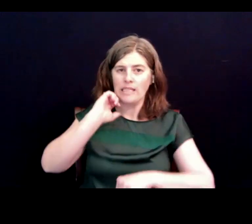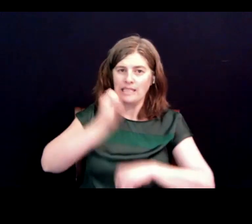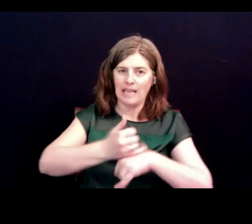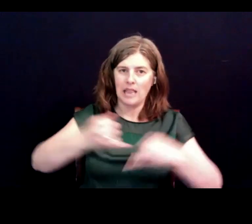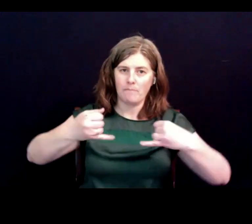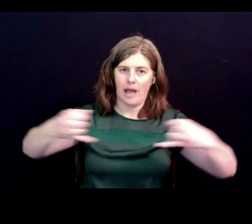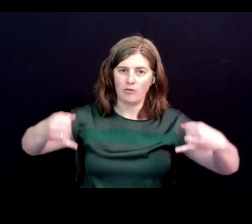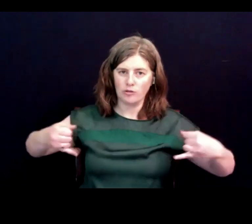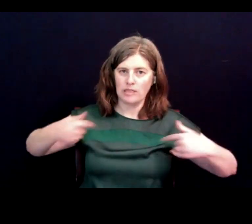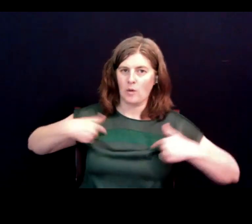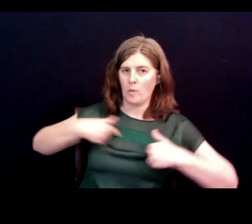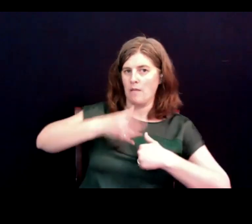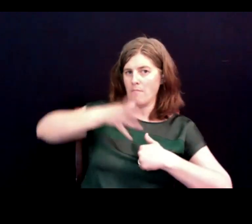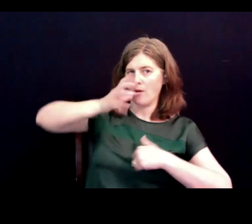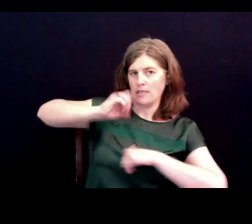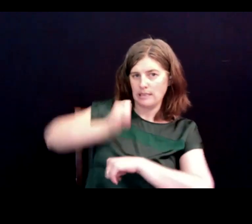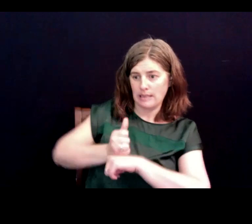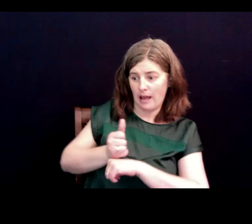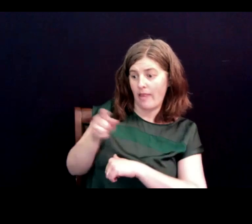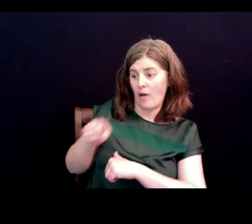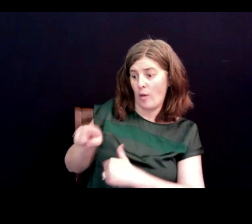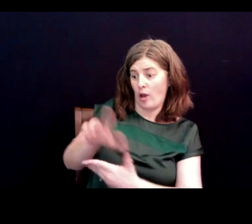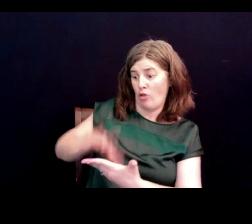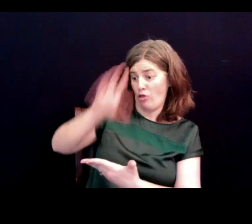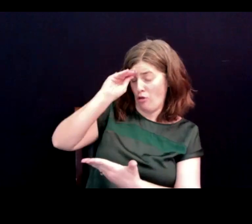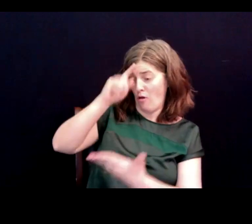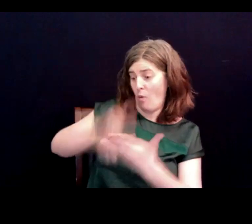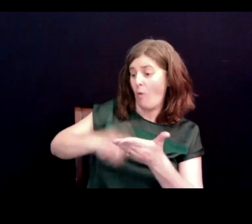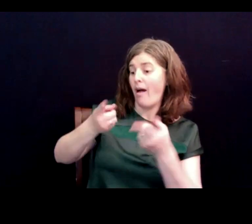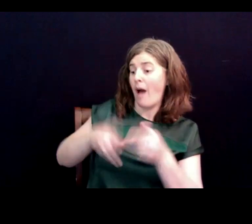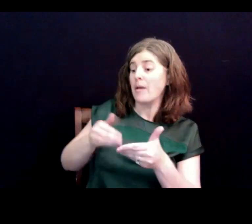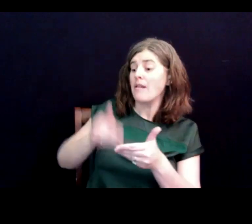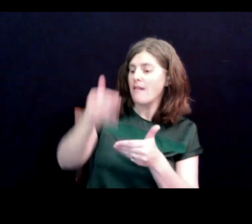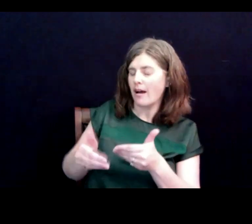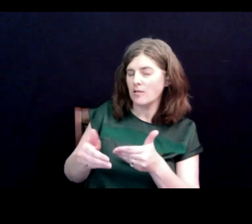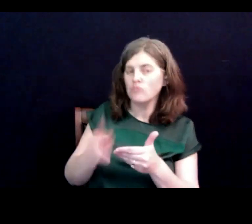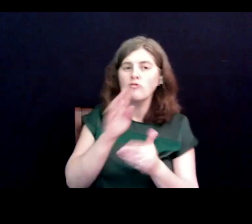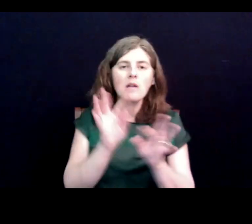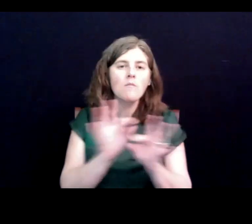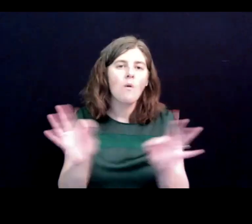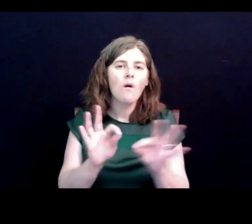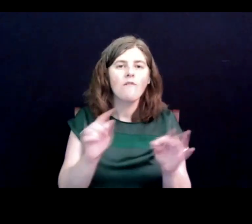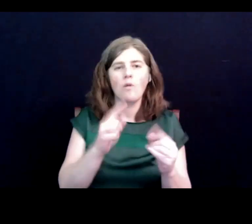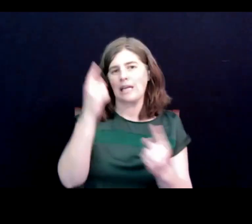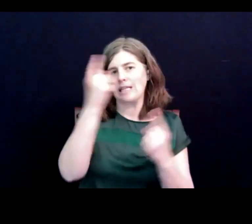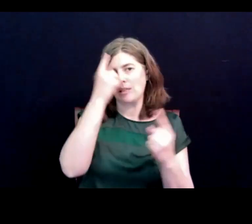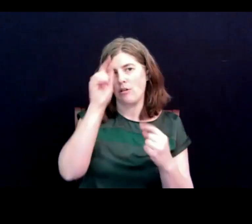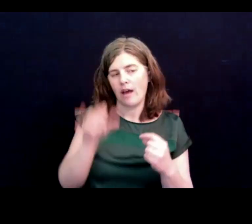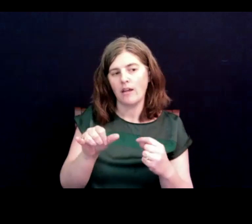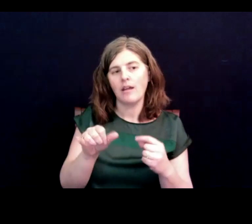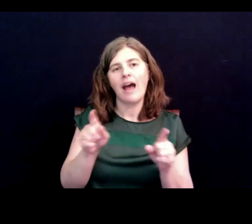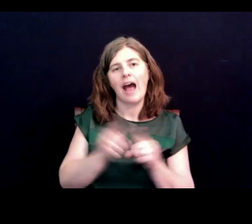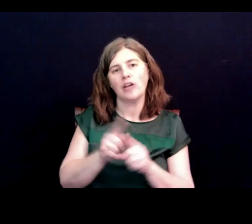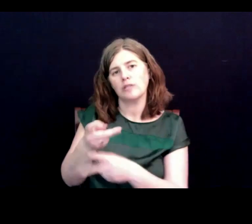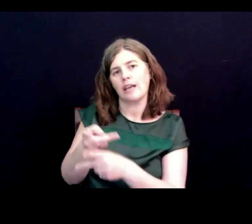set by you so that they can learn what's going to happen next. So those are really important things for you to kind of consider as you're caring for